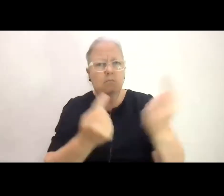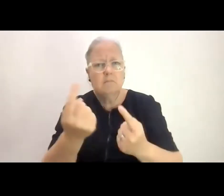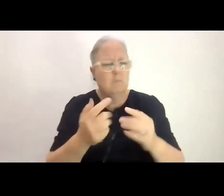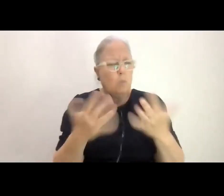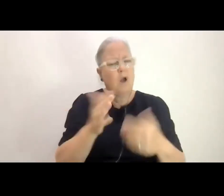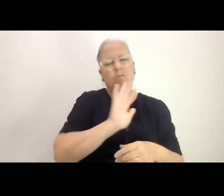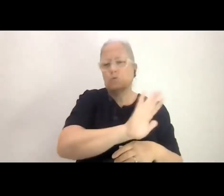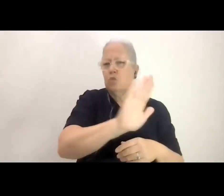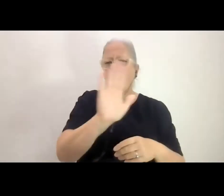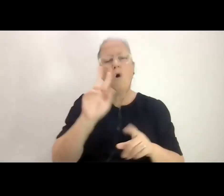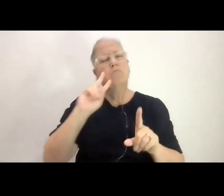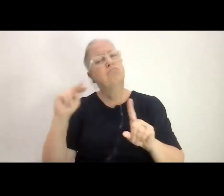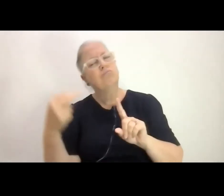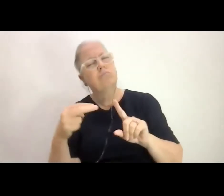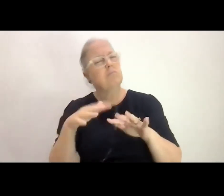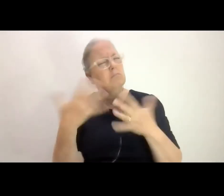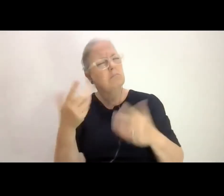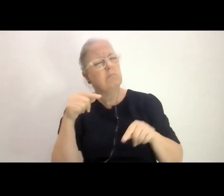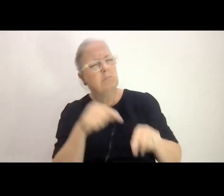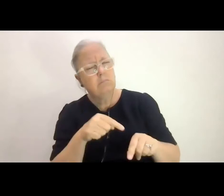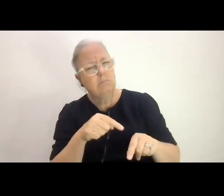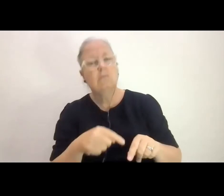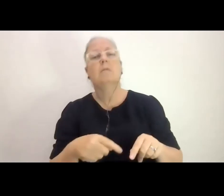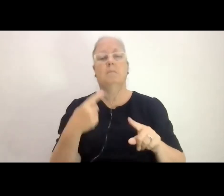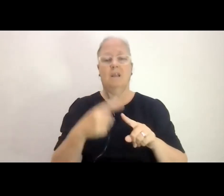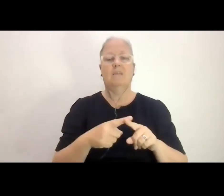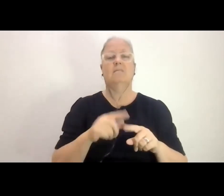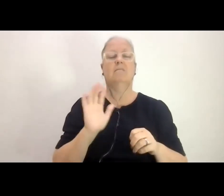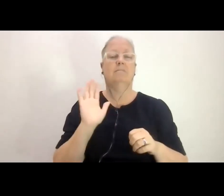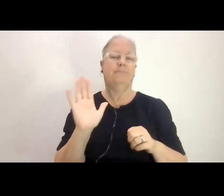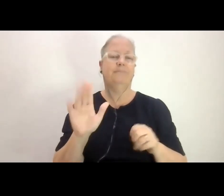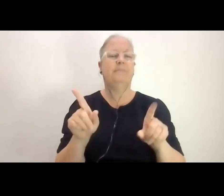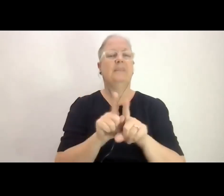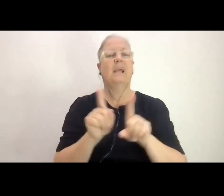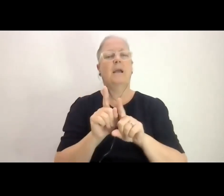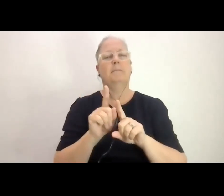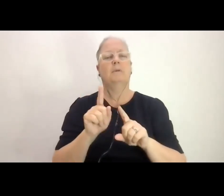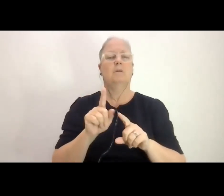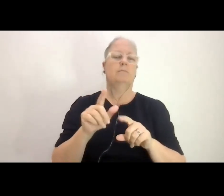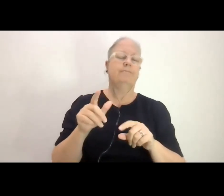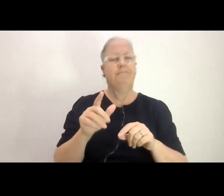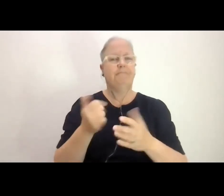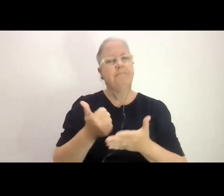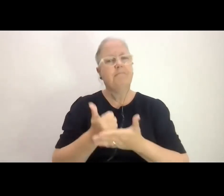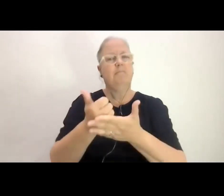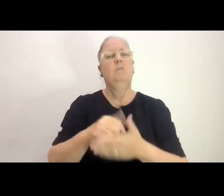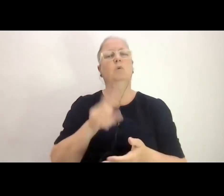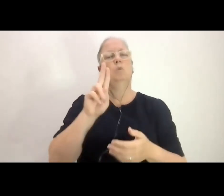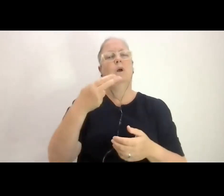progress concerning to UAC implementation in Cambodia. I just would like to share